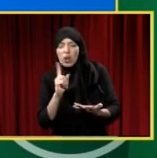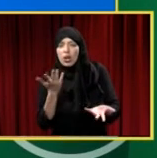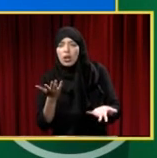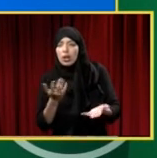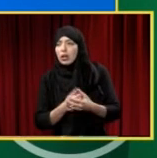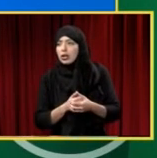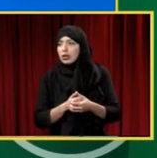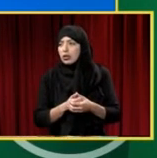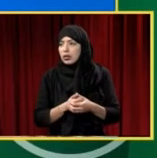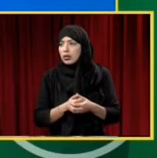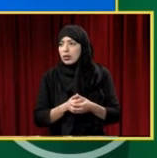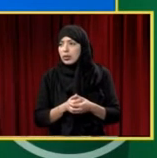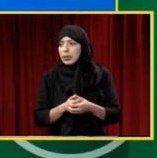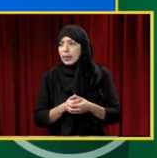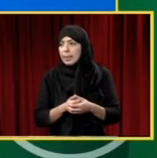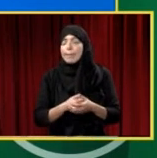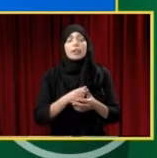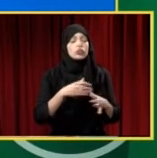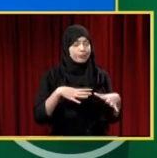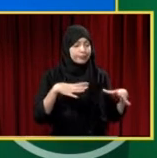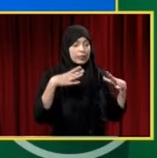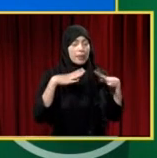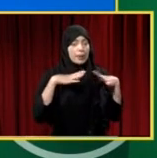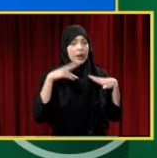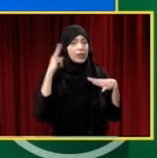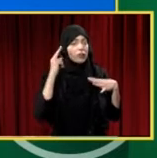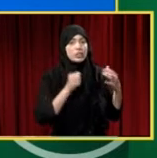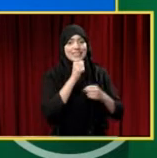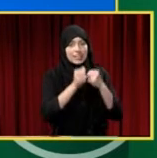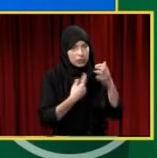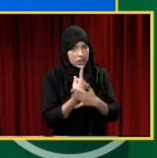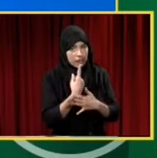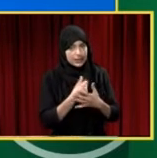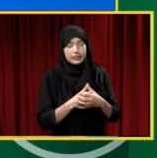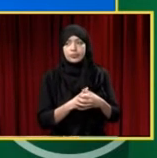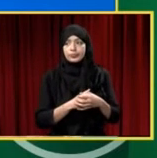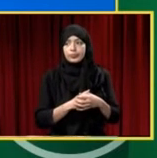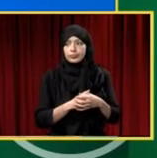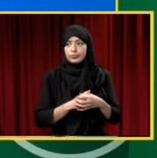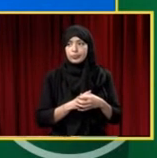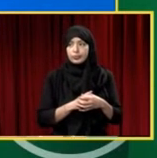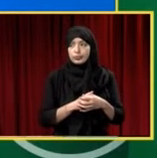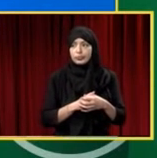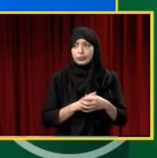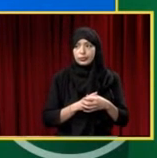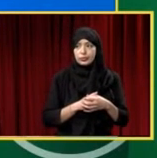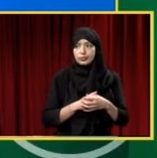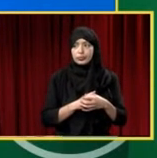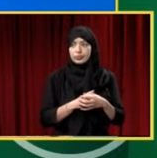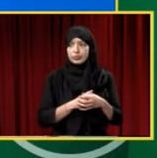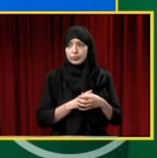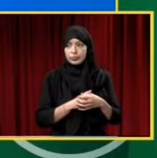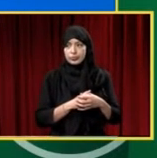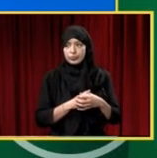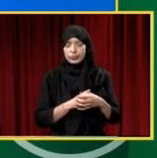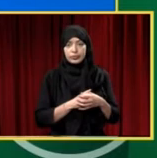I'll talk about Deaf Run. Preparing Deaf for Deaf Run, it's, you know how we say Deaf Run, take on the challenge? The